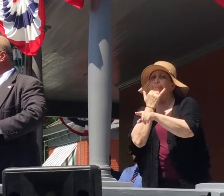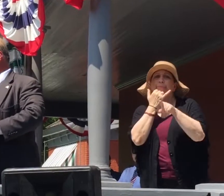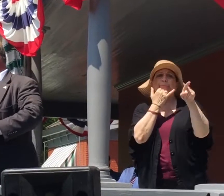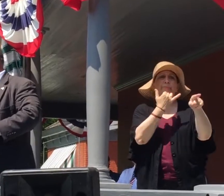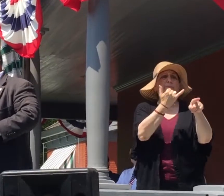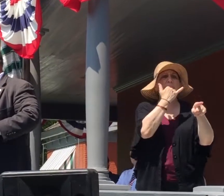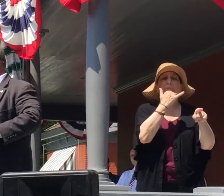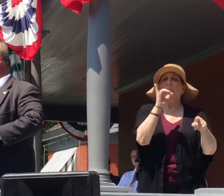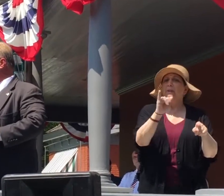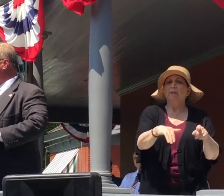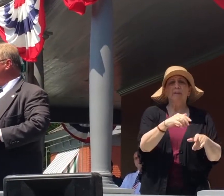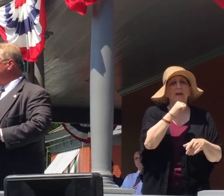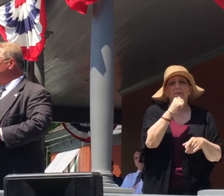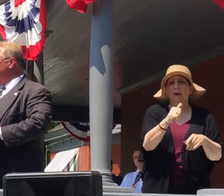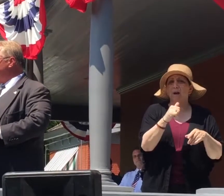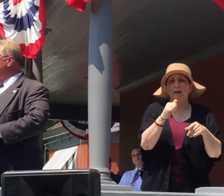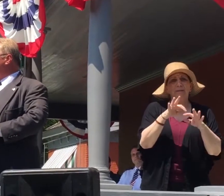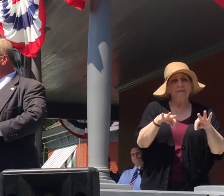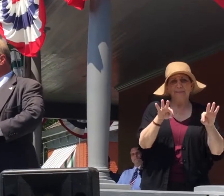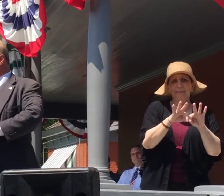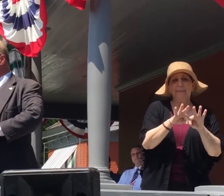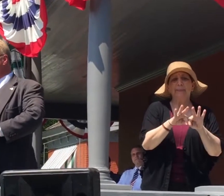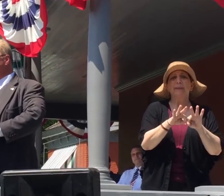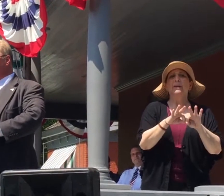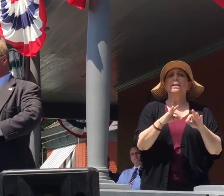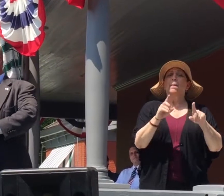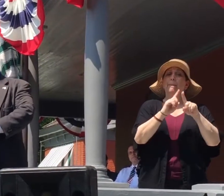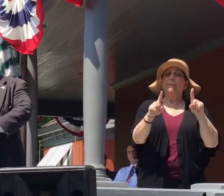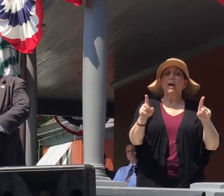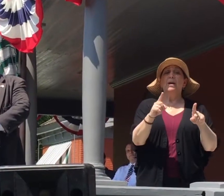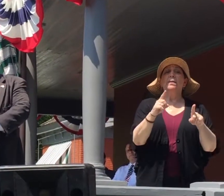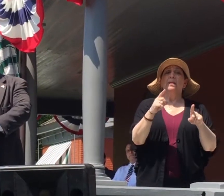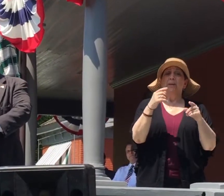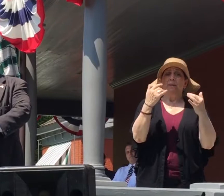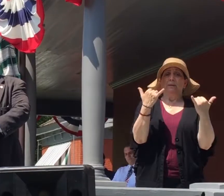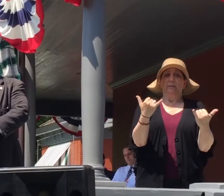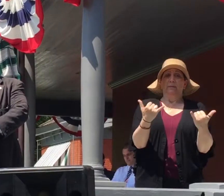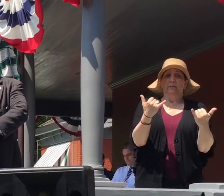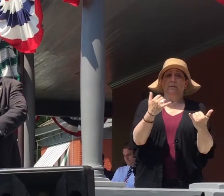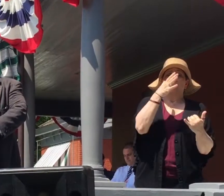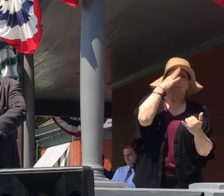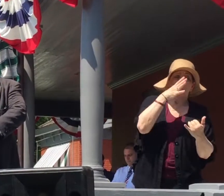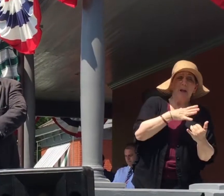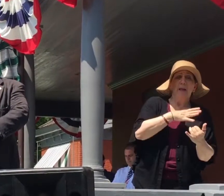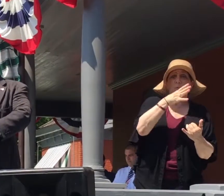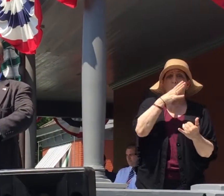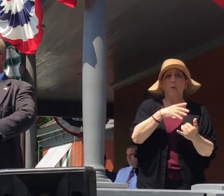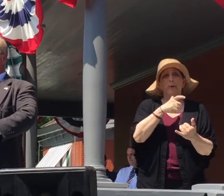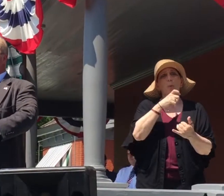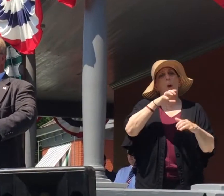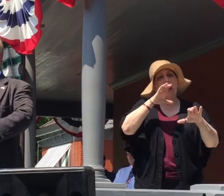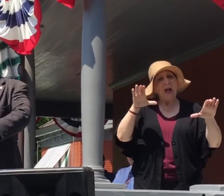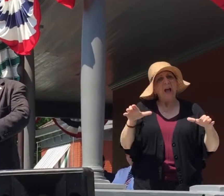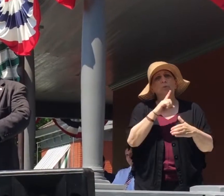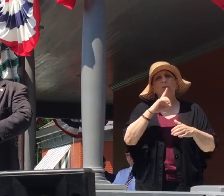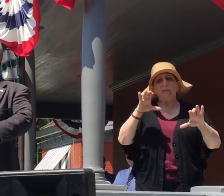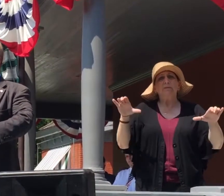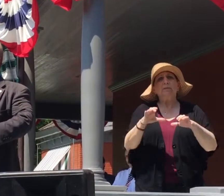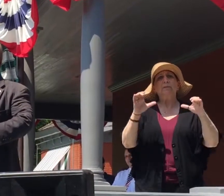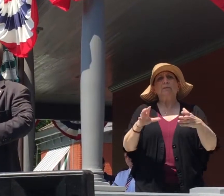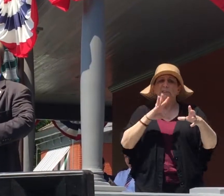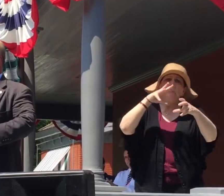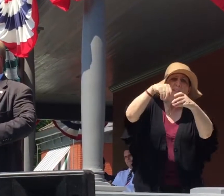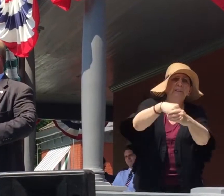stumbles or where the doer of deeds could have done better. The credit belongs to the man and today to the woman who's actually in the arena,